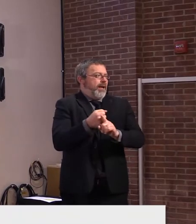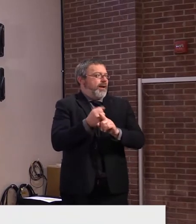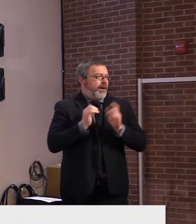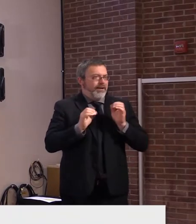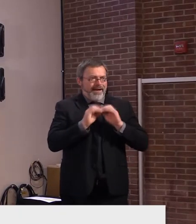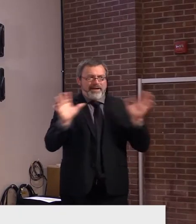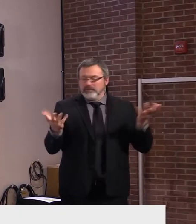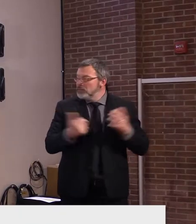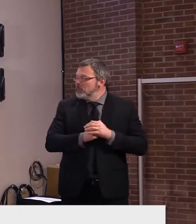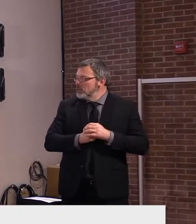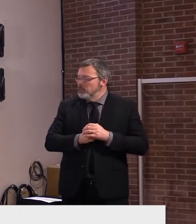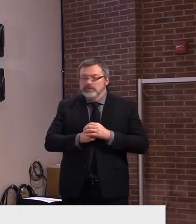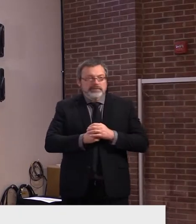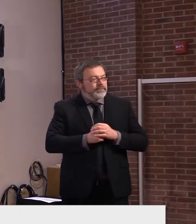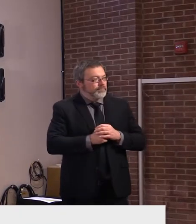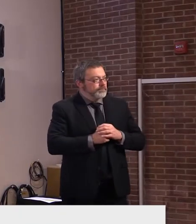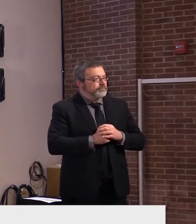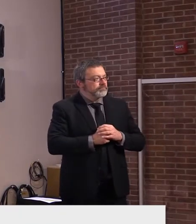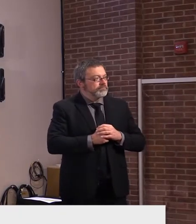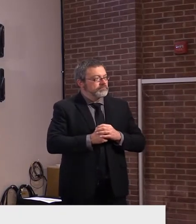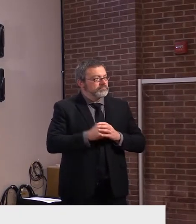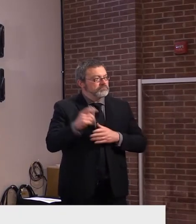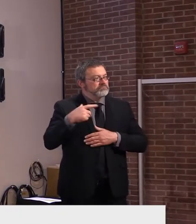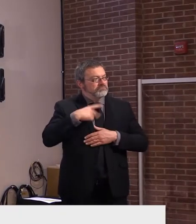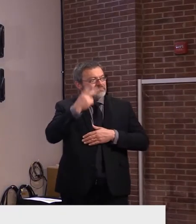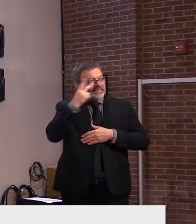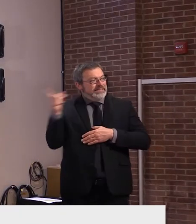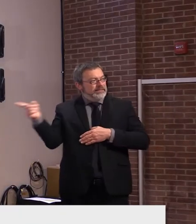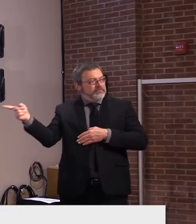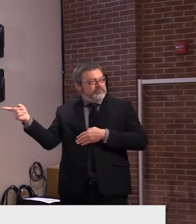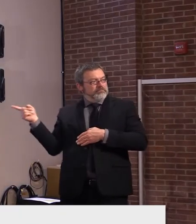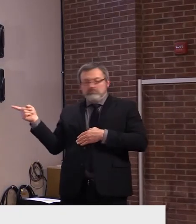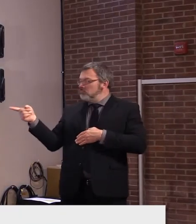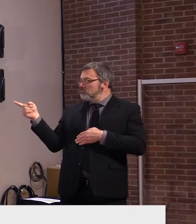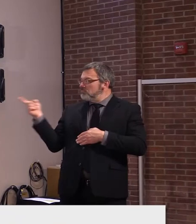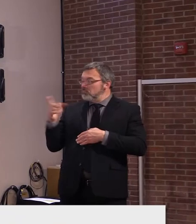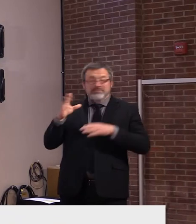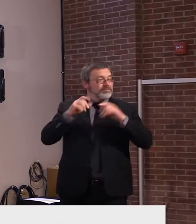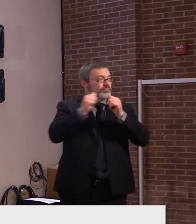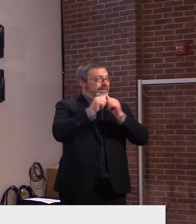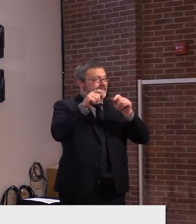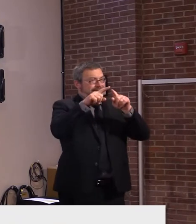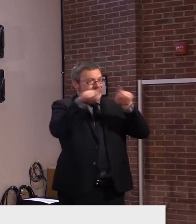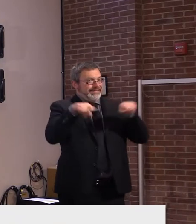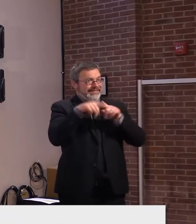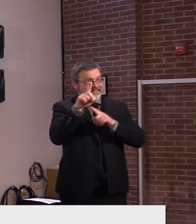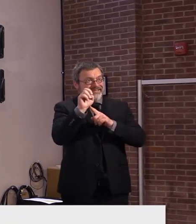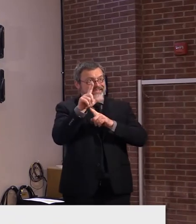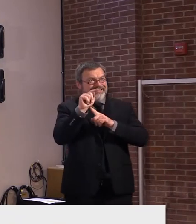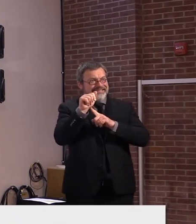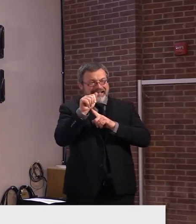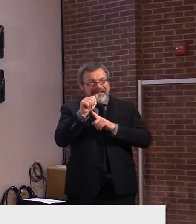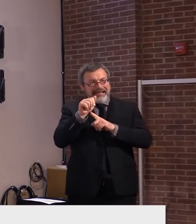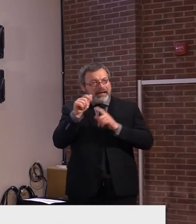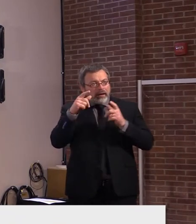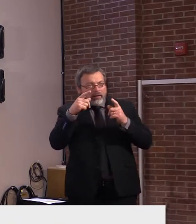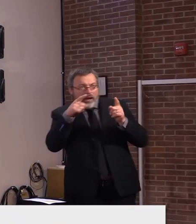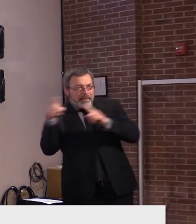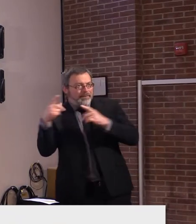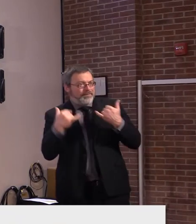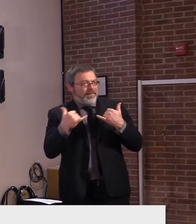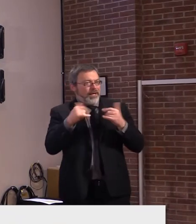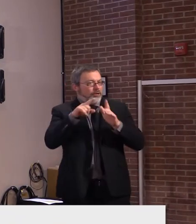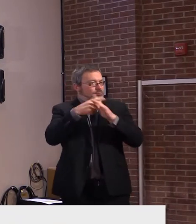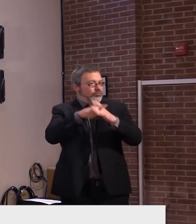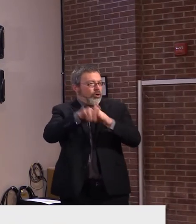hospitalization rates, and the fatality rates were during this Delta wave. So again, the most vaccinated states, including Vermont, keeping their numbers much lower, but